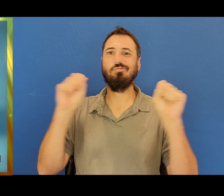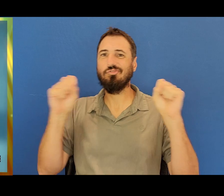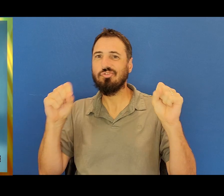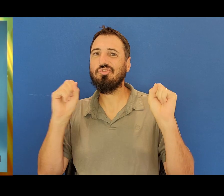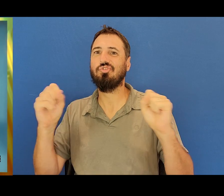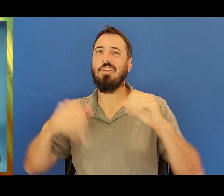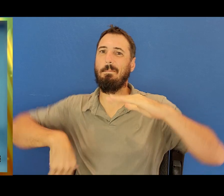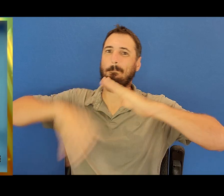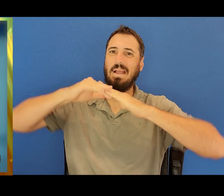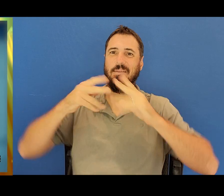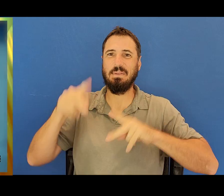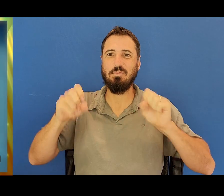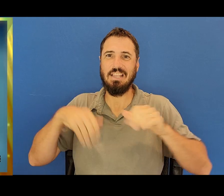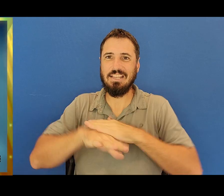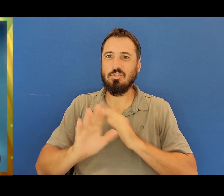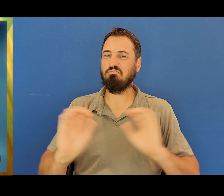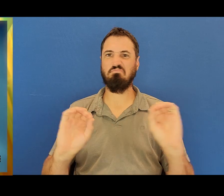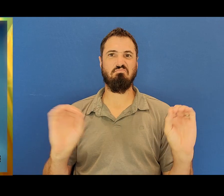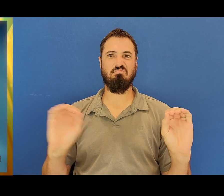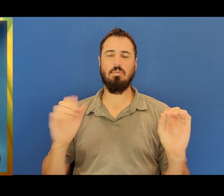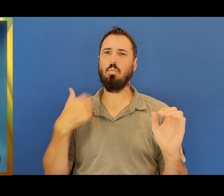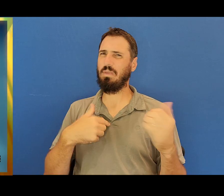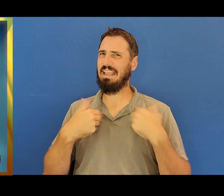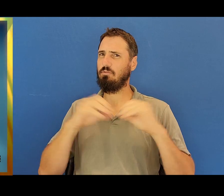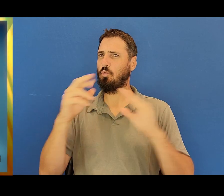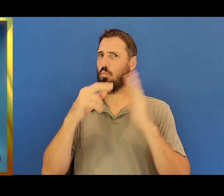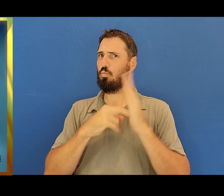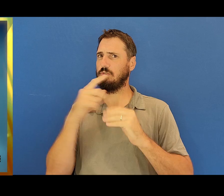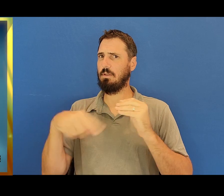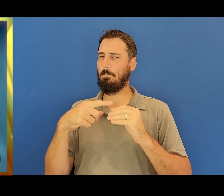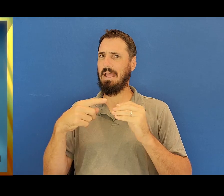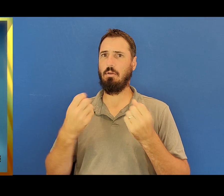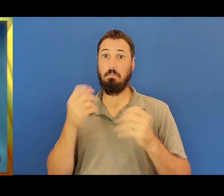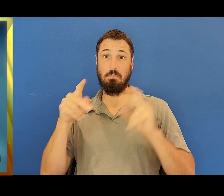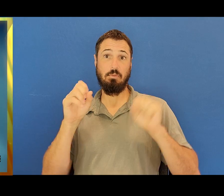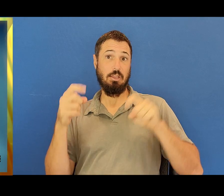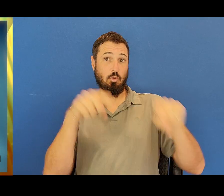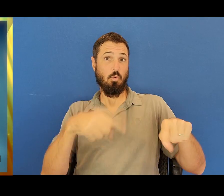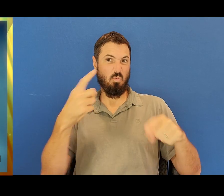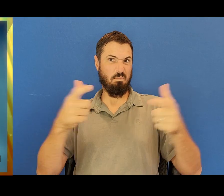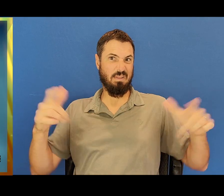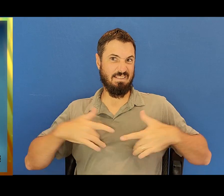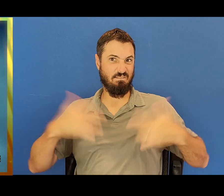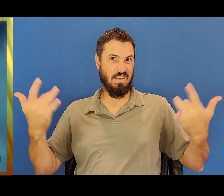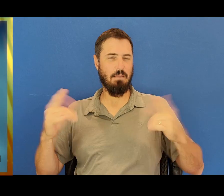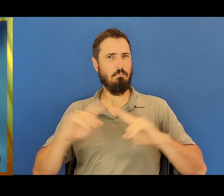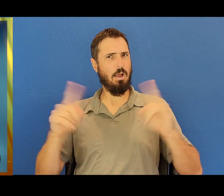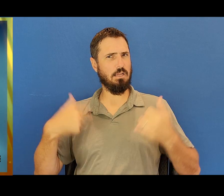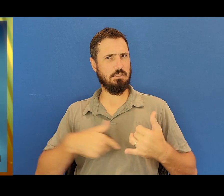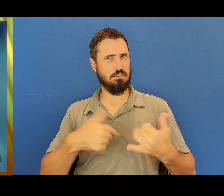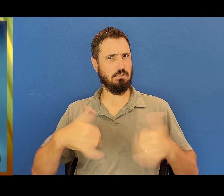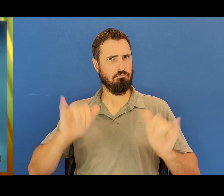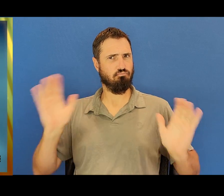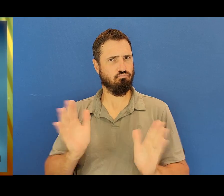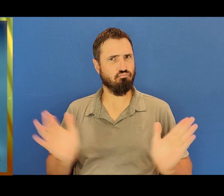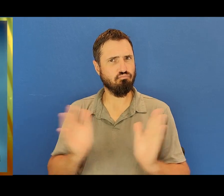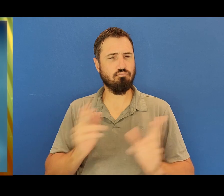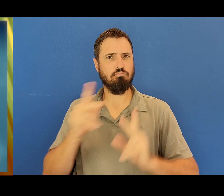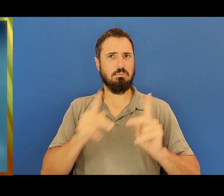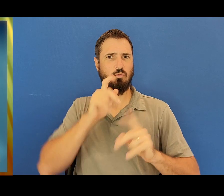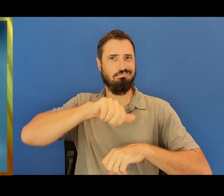are no mandatory requirements for events, but we encourage large event organizers to continue safety